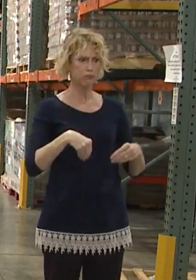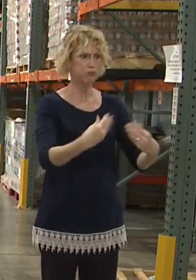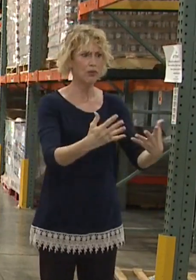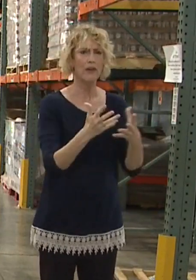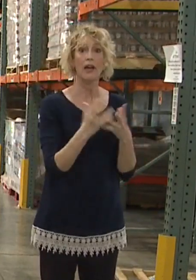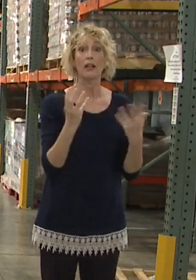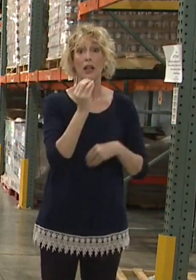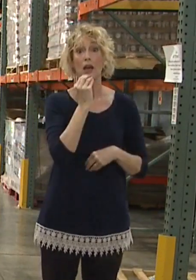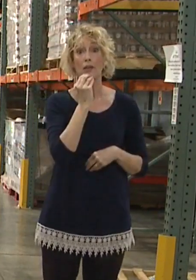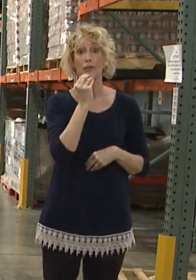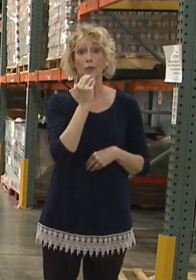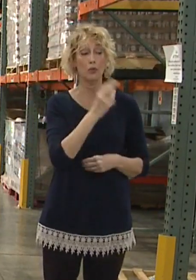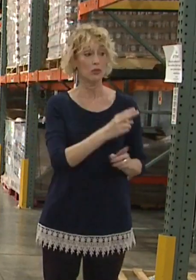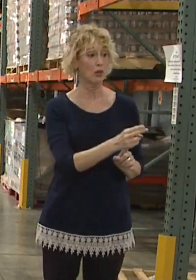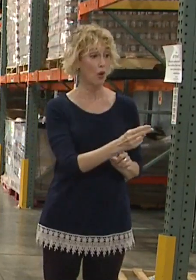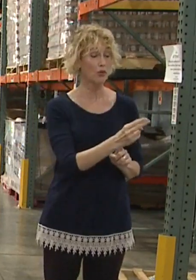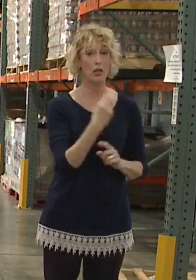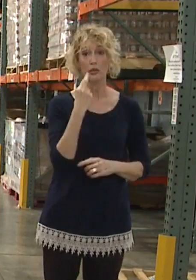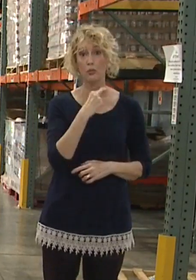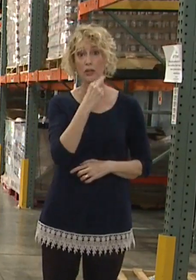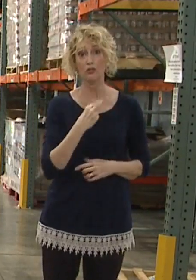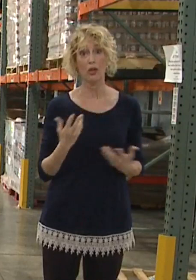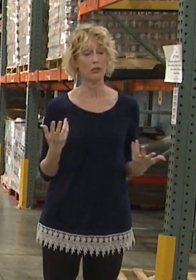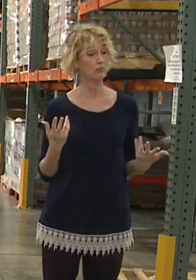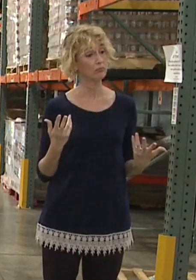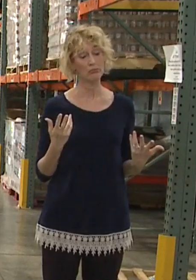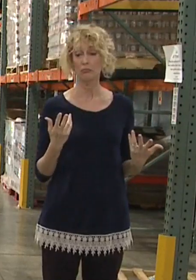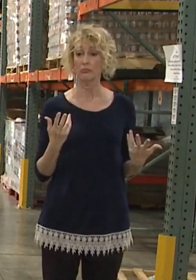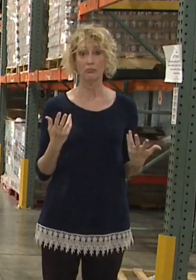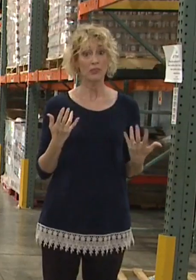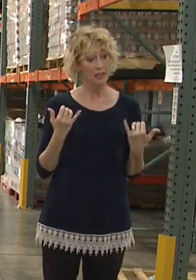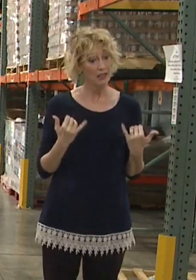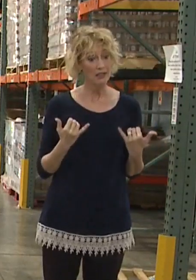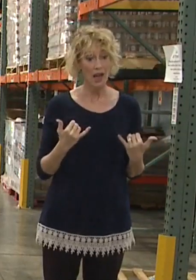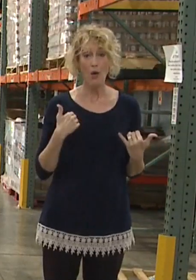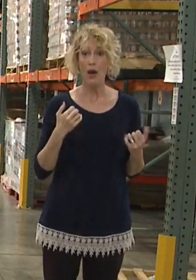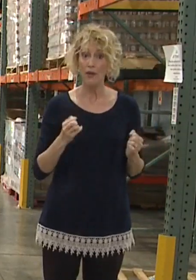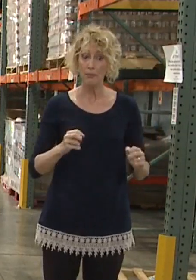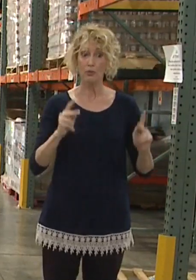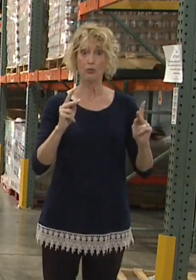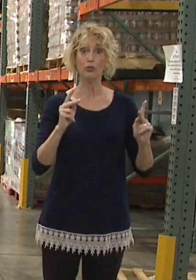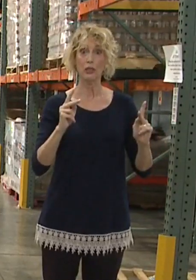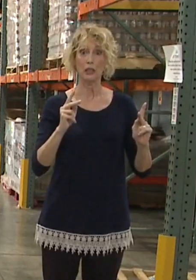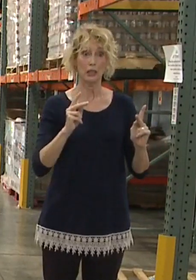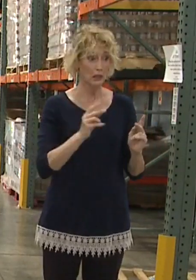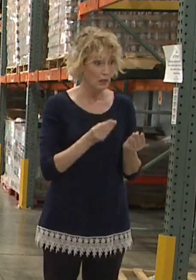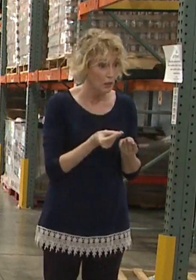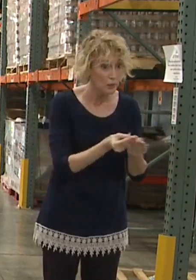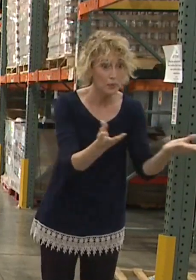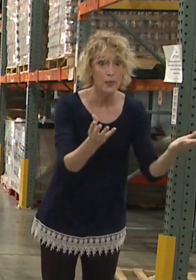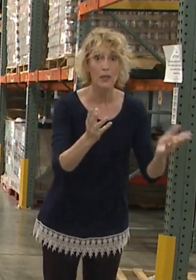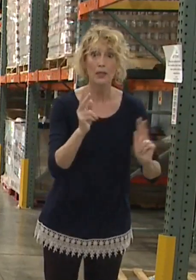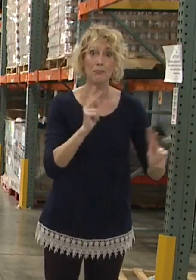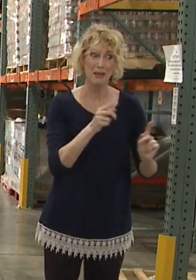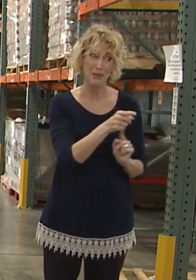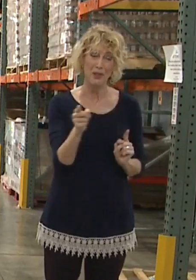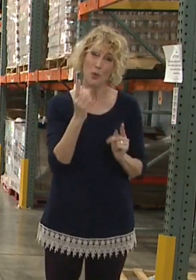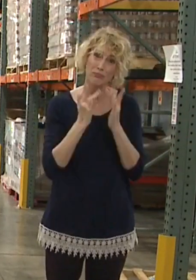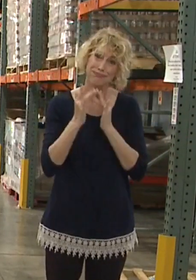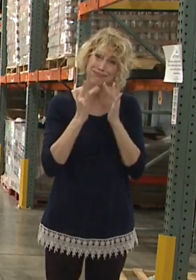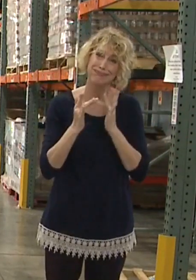hotels and restaurants who do not have that opportunity now can feed people in desperate need of